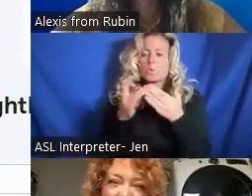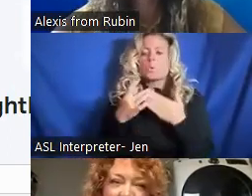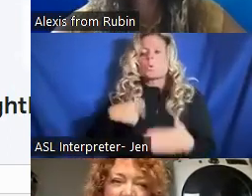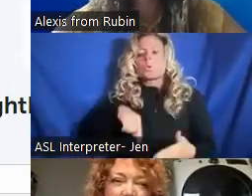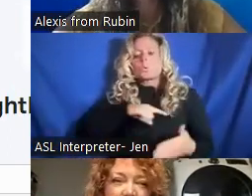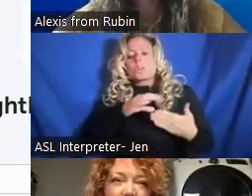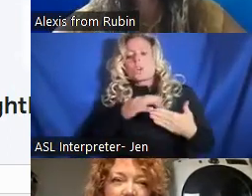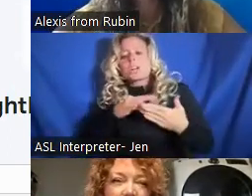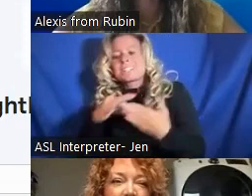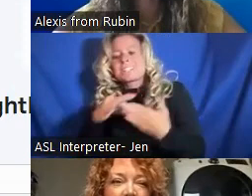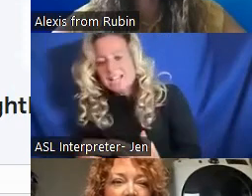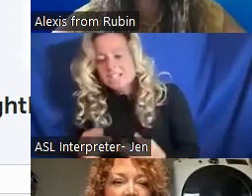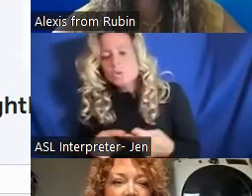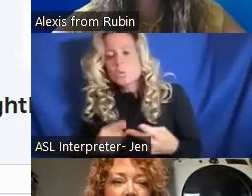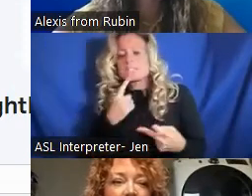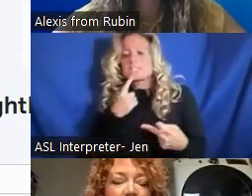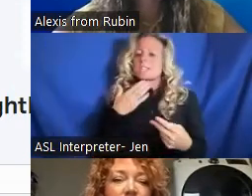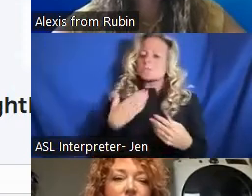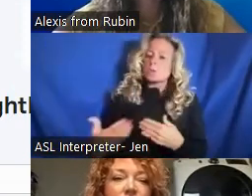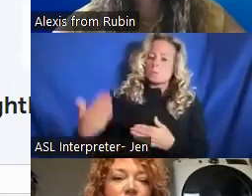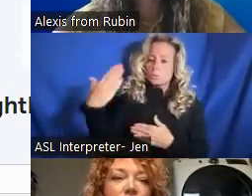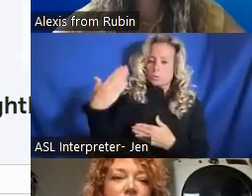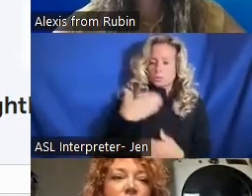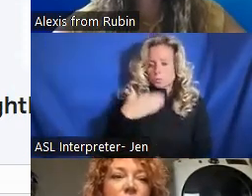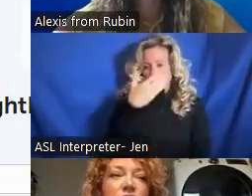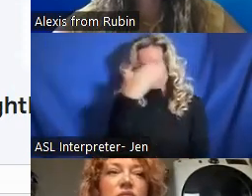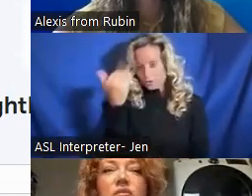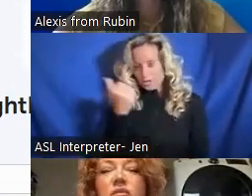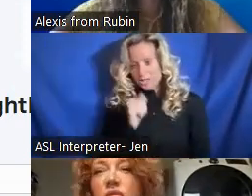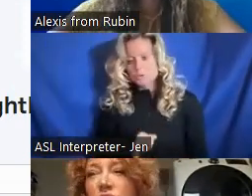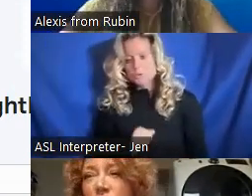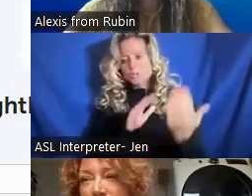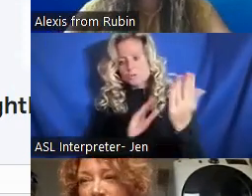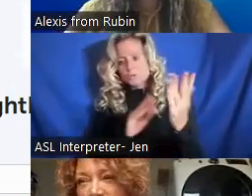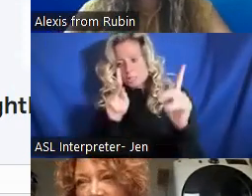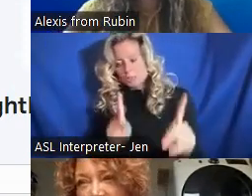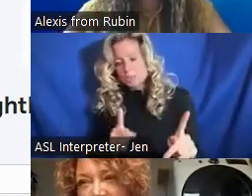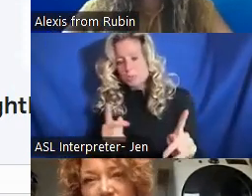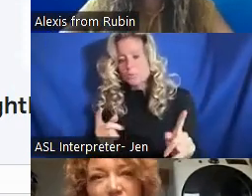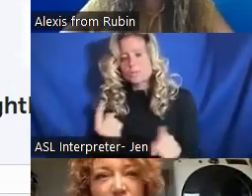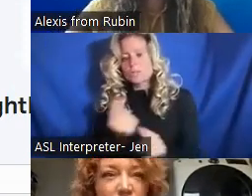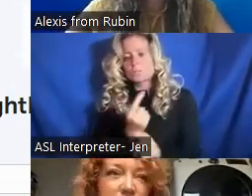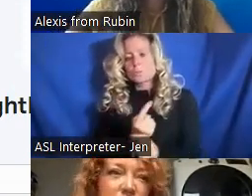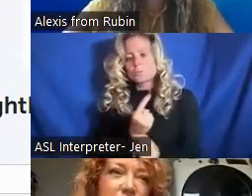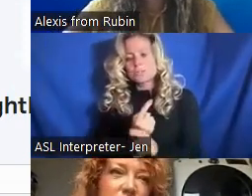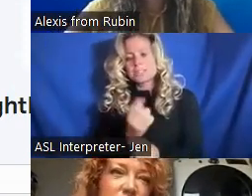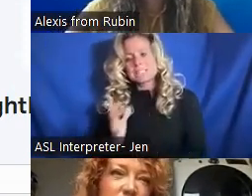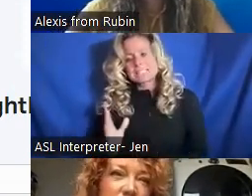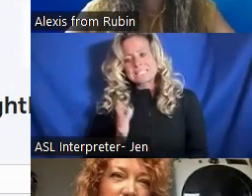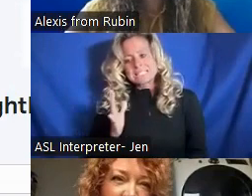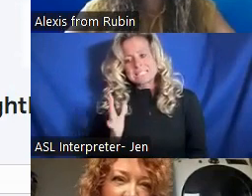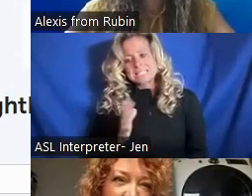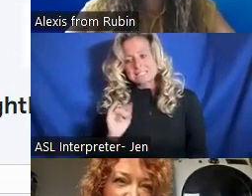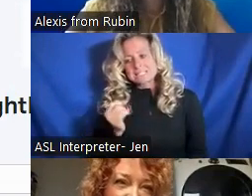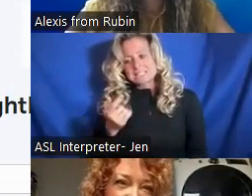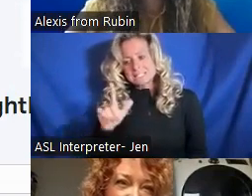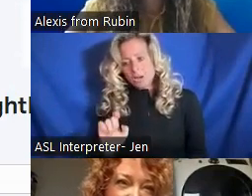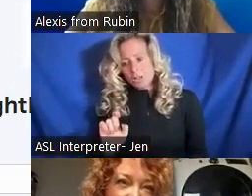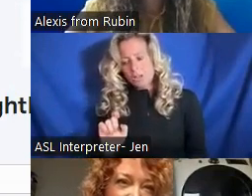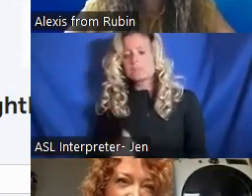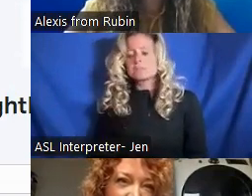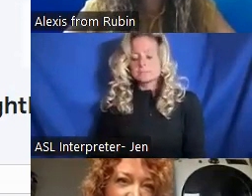Or where it says good morning, we forgot to address them with a proper title. We left that out. So we need to include a proper